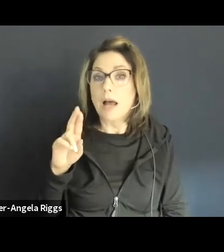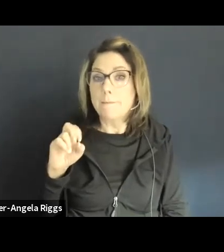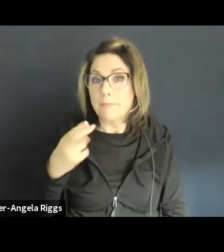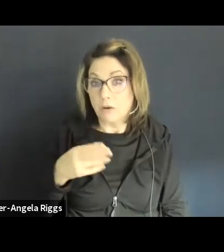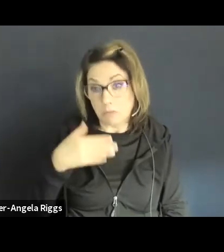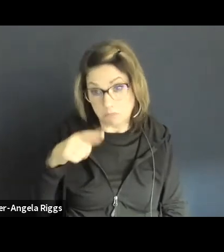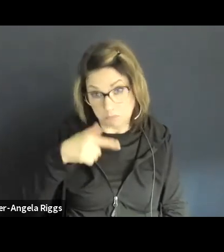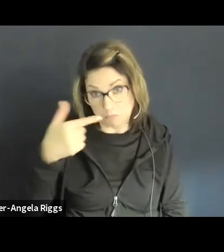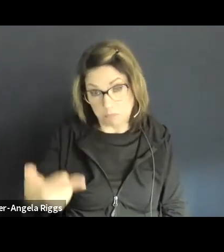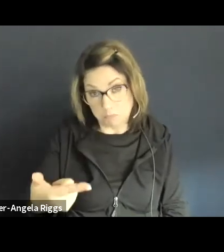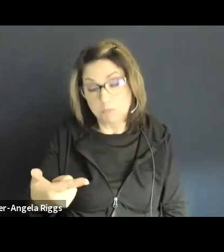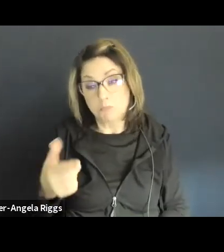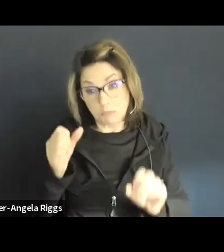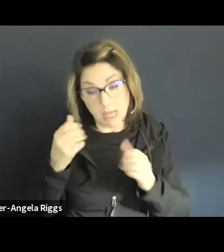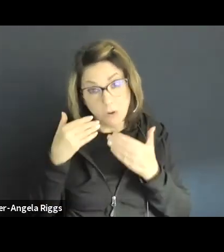unmute.